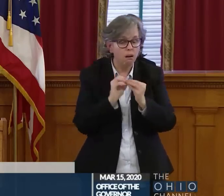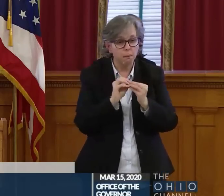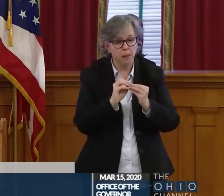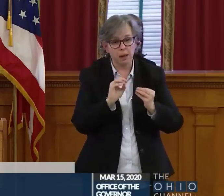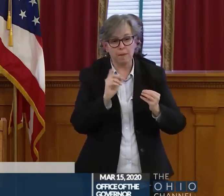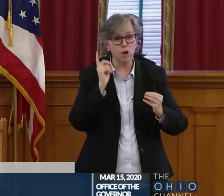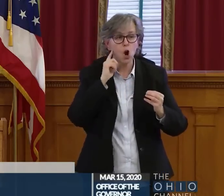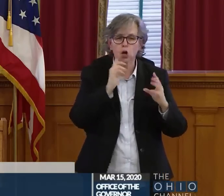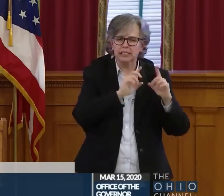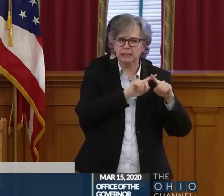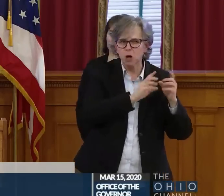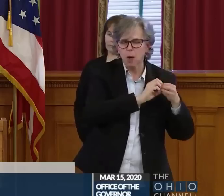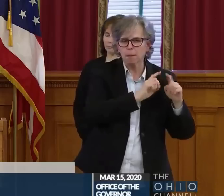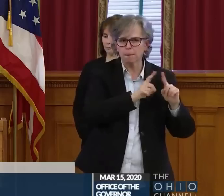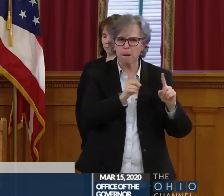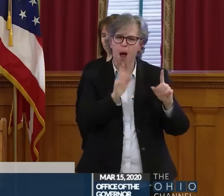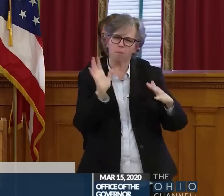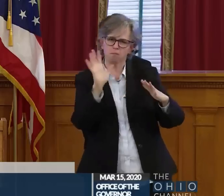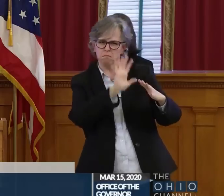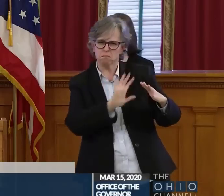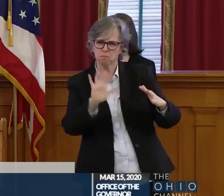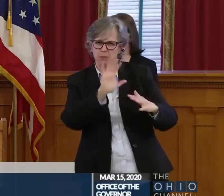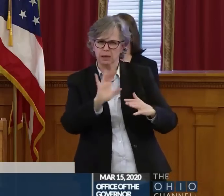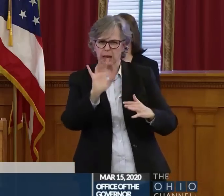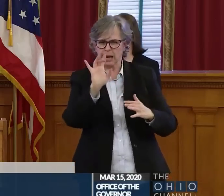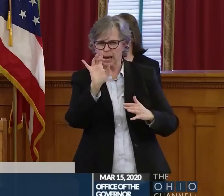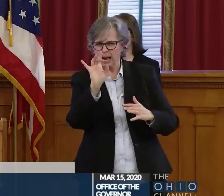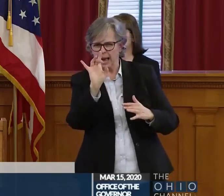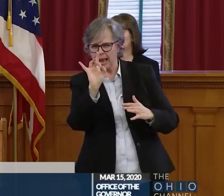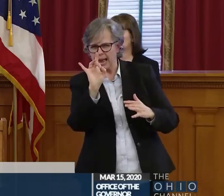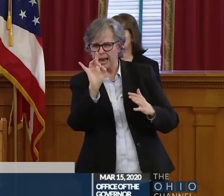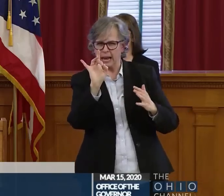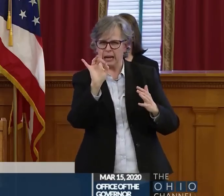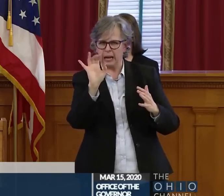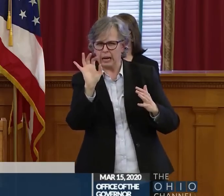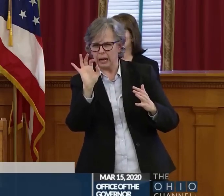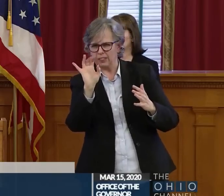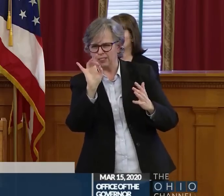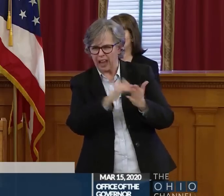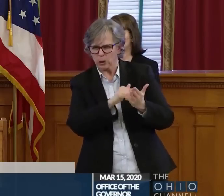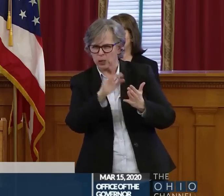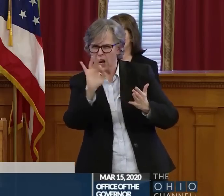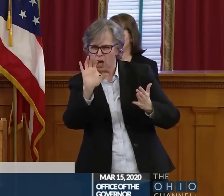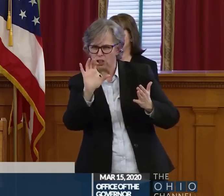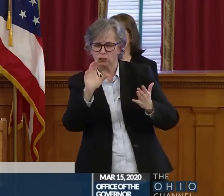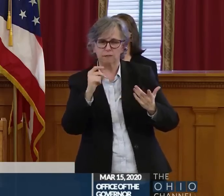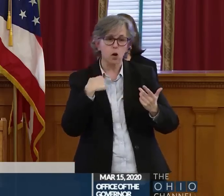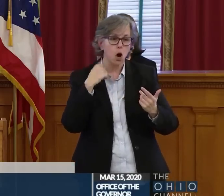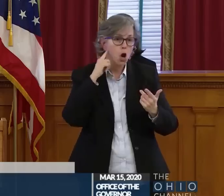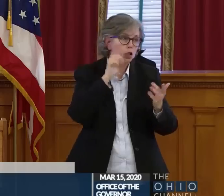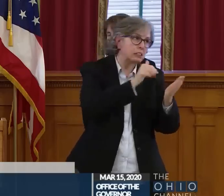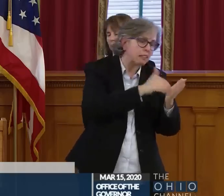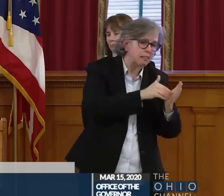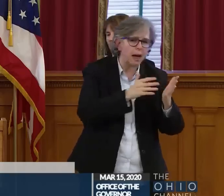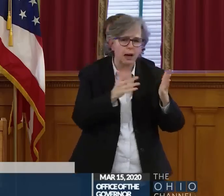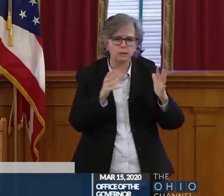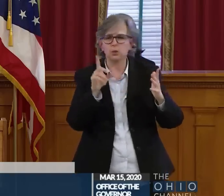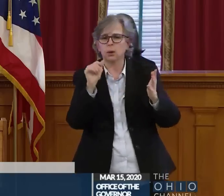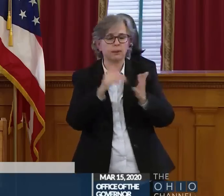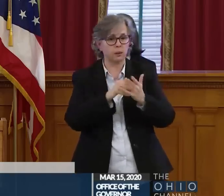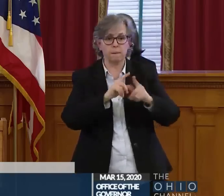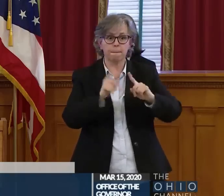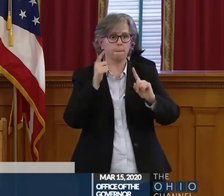Dr. Gottlieb said 8,900 of the full service. I've heard 10 to 20,000. If we don't